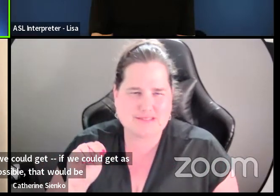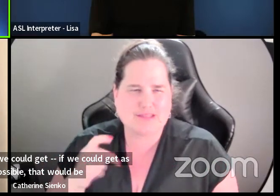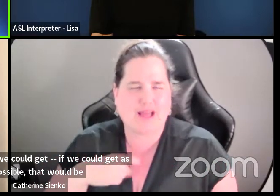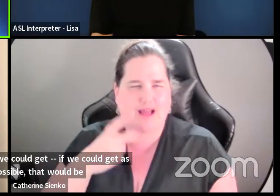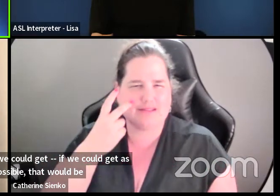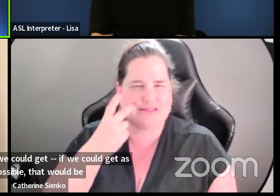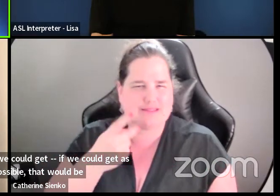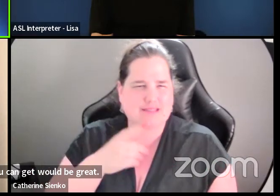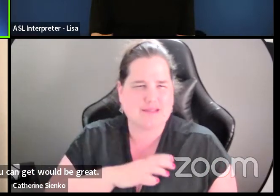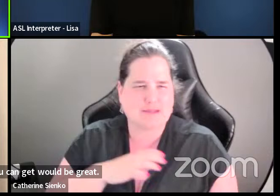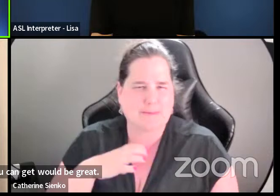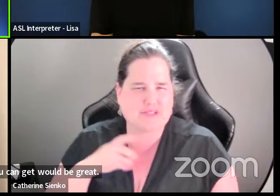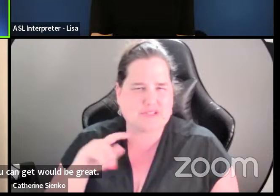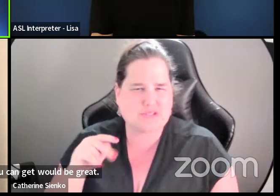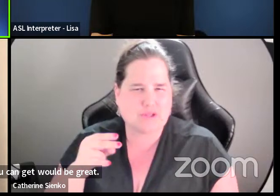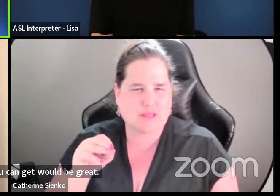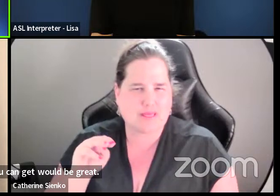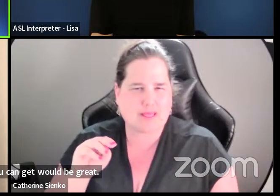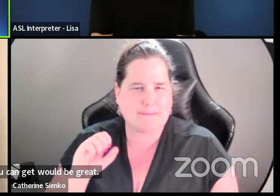Thank you, Commissioner Benton.